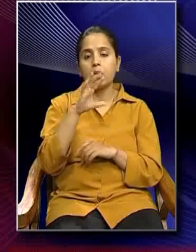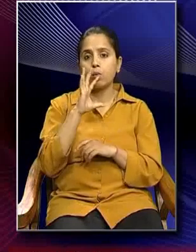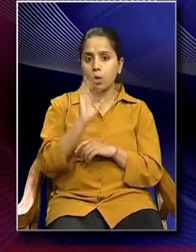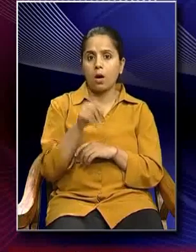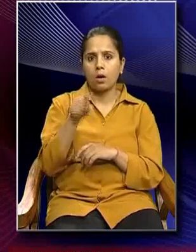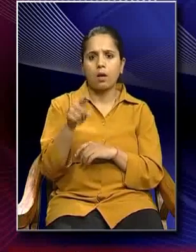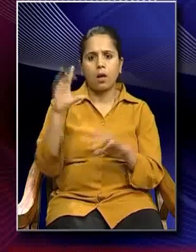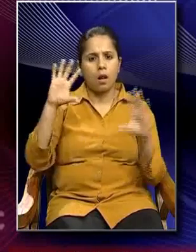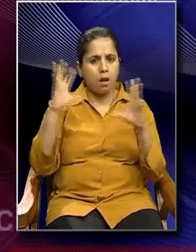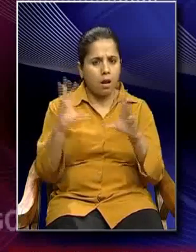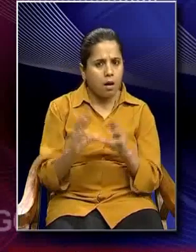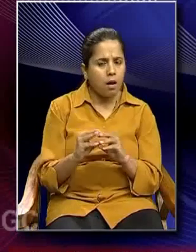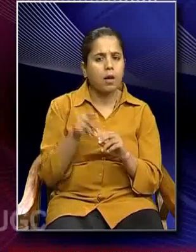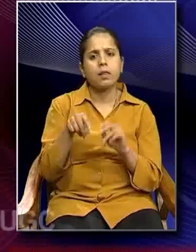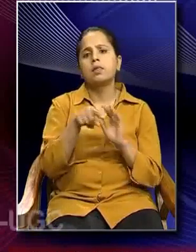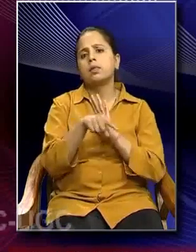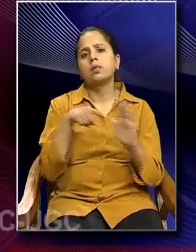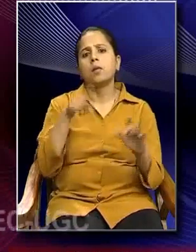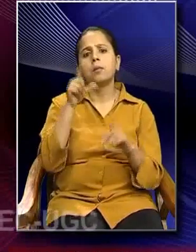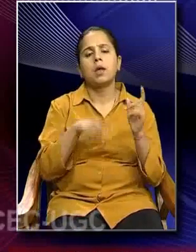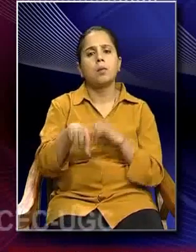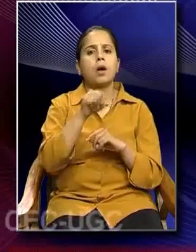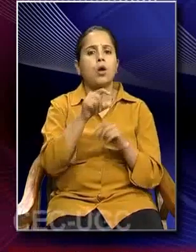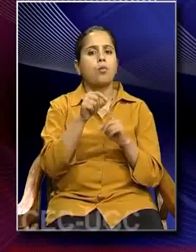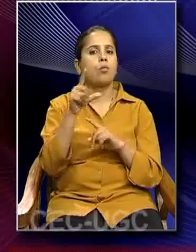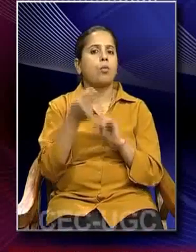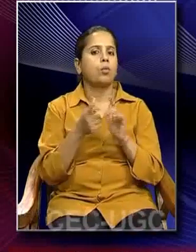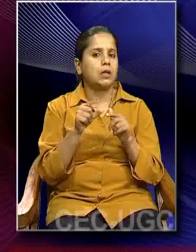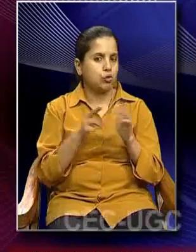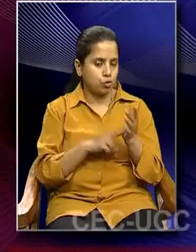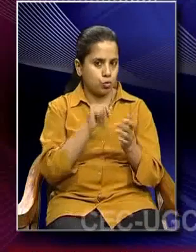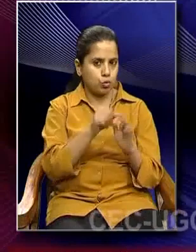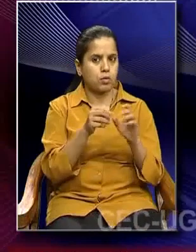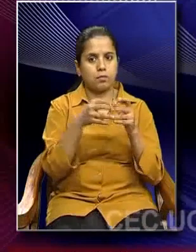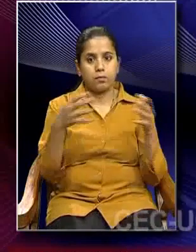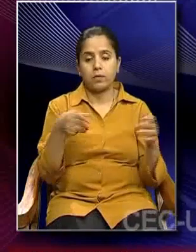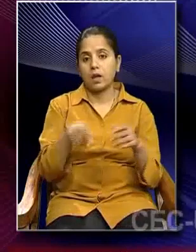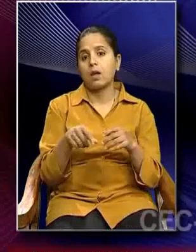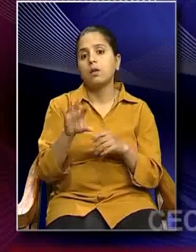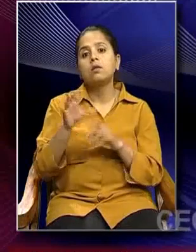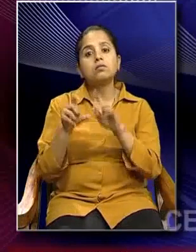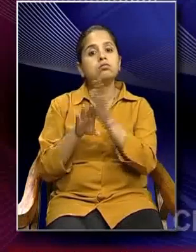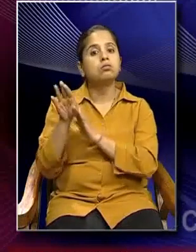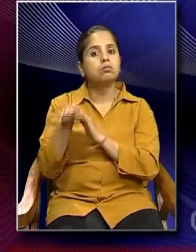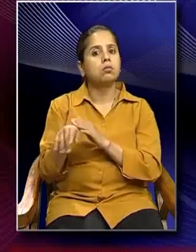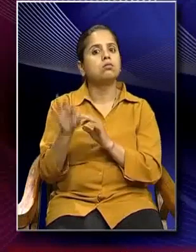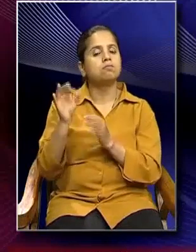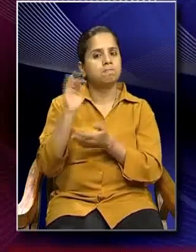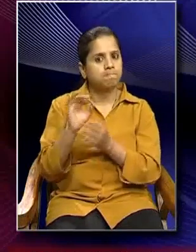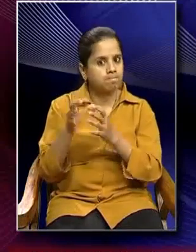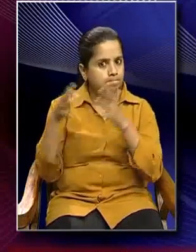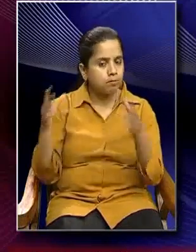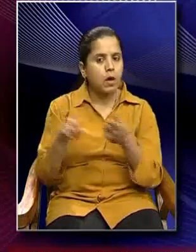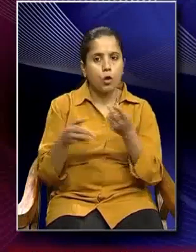coming down, means negative population growth rate. So in this way migration is helping countries to remain productive both economically